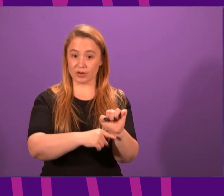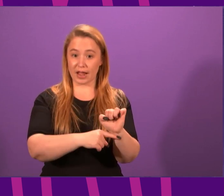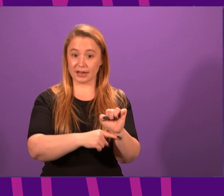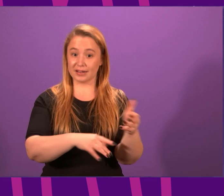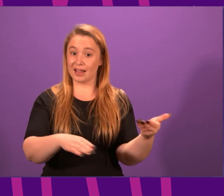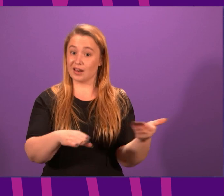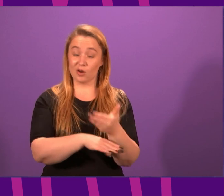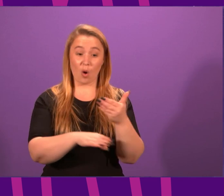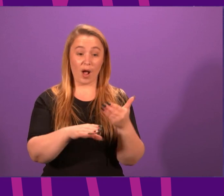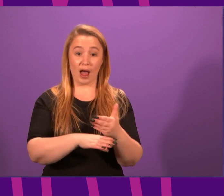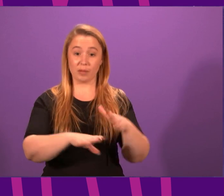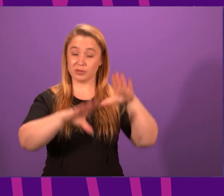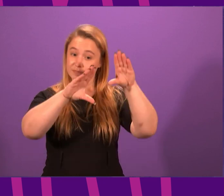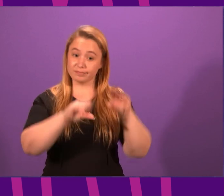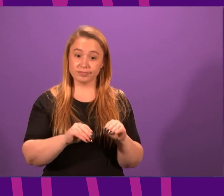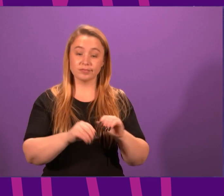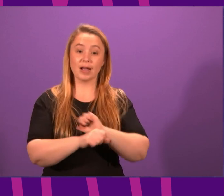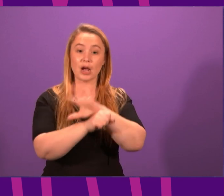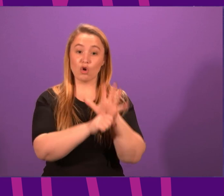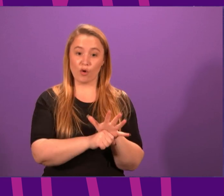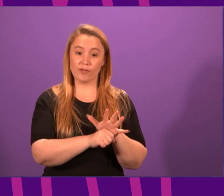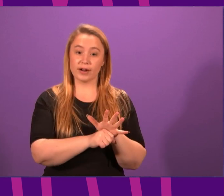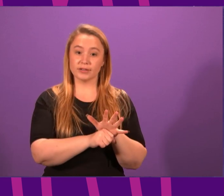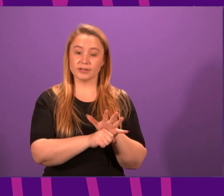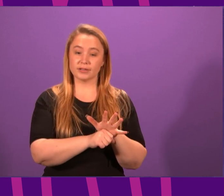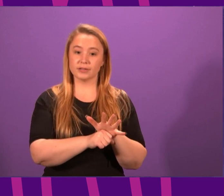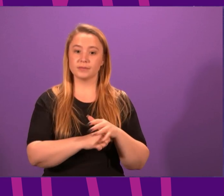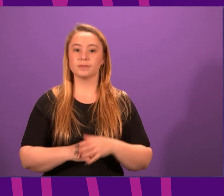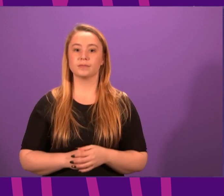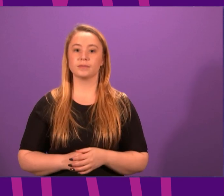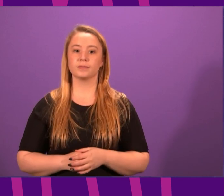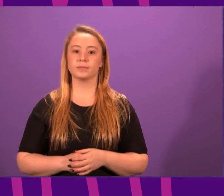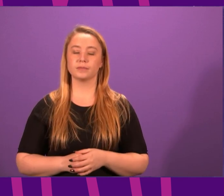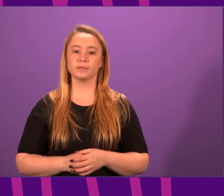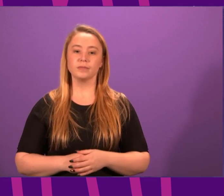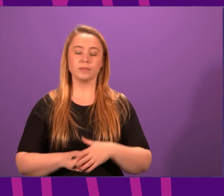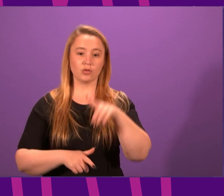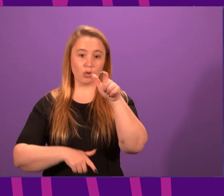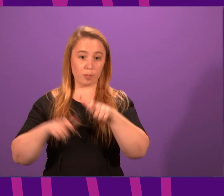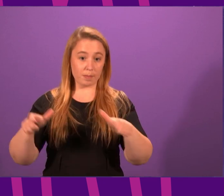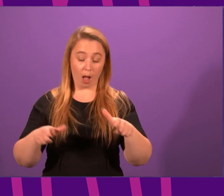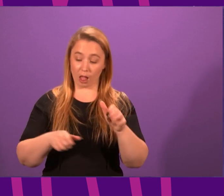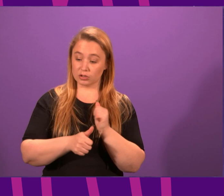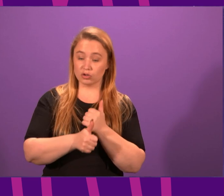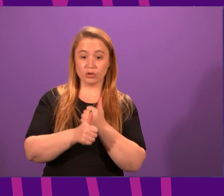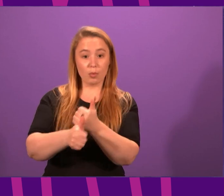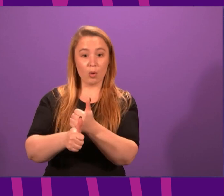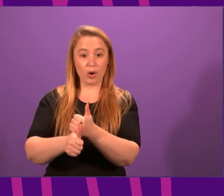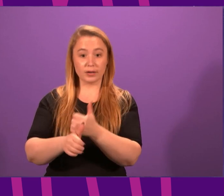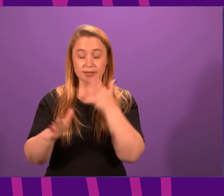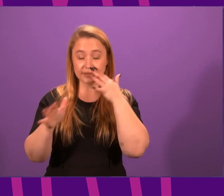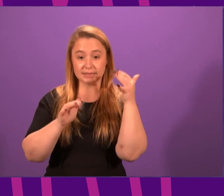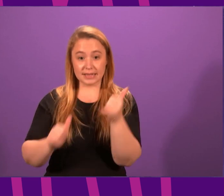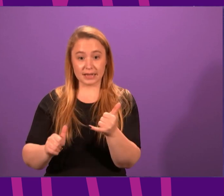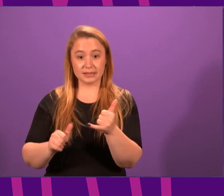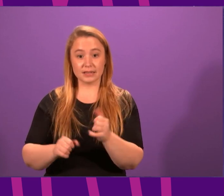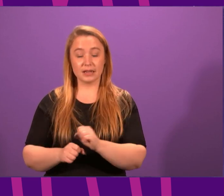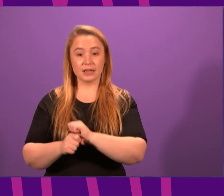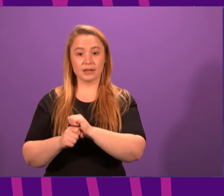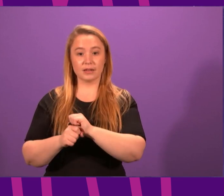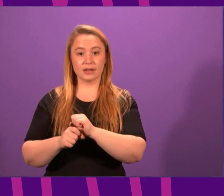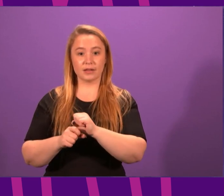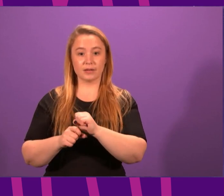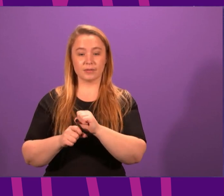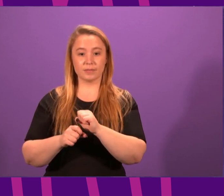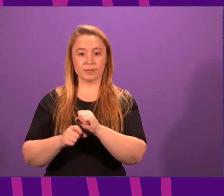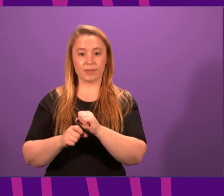helped to suppress and defeat the virus. And people's intentions to support test and protect and isolate is high, the adherence is